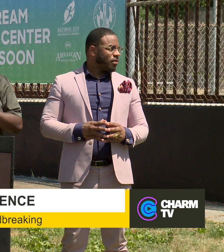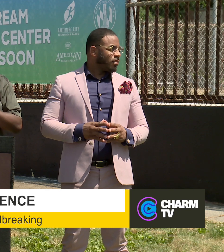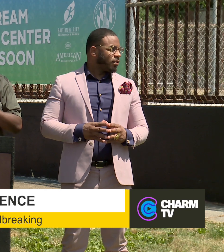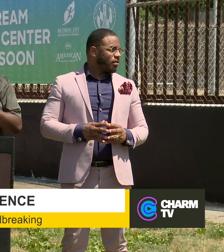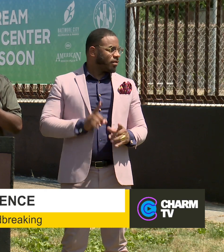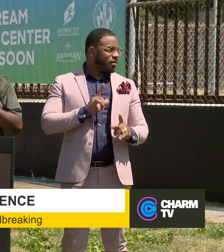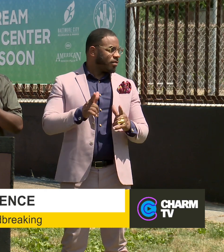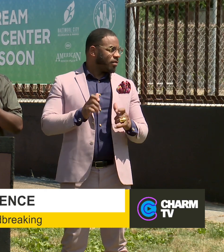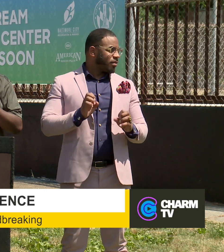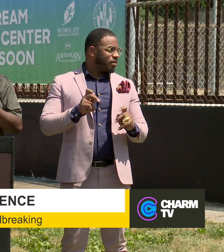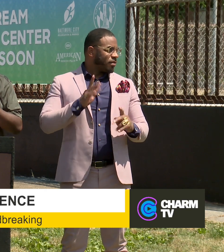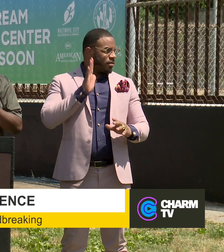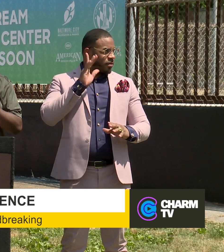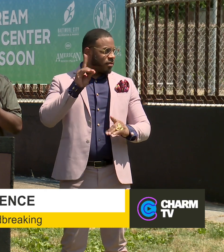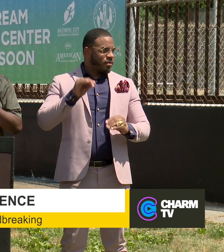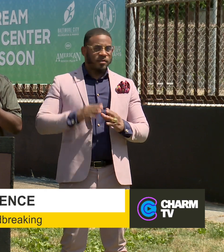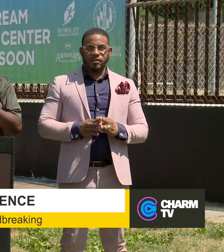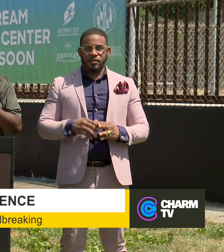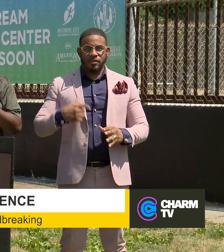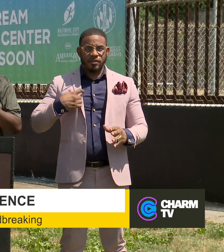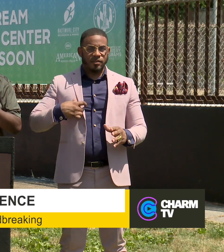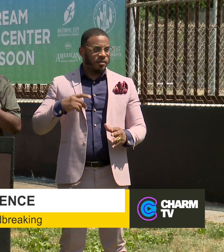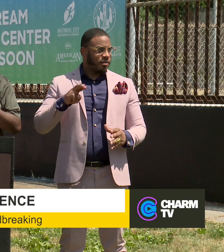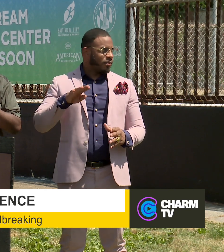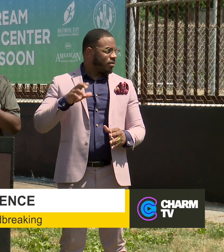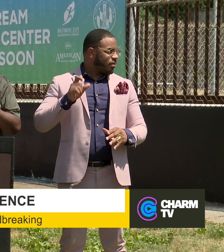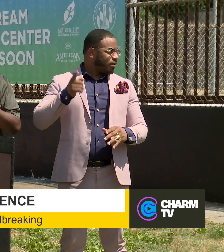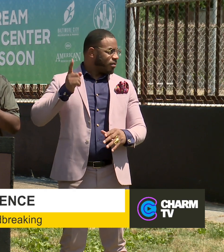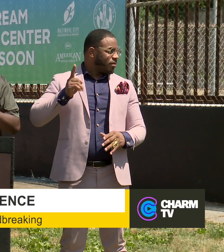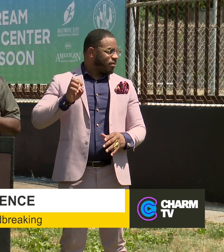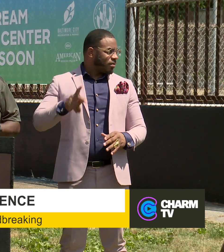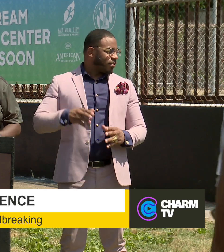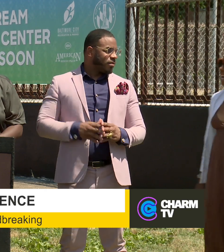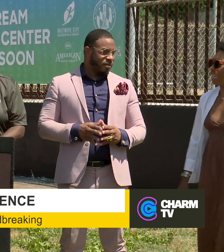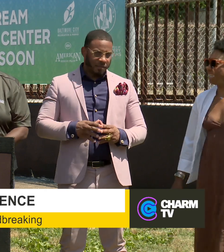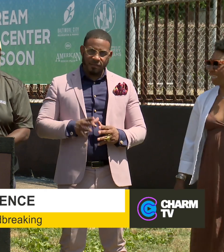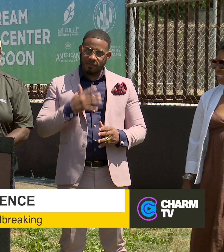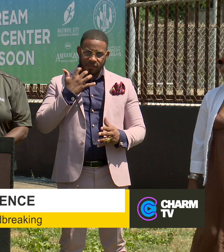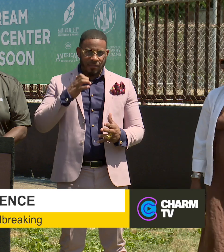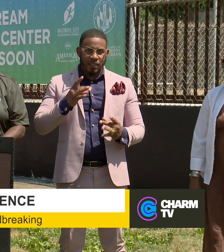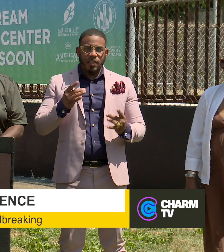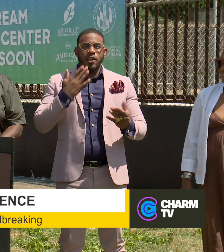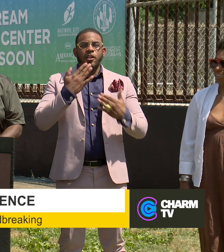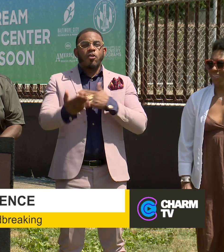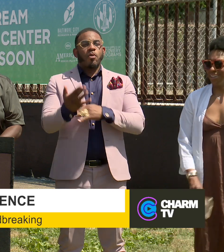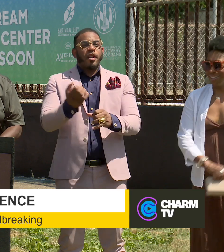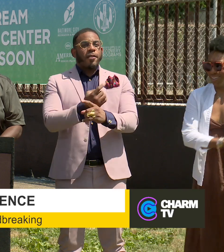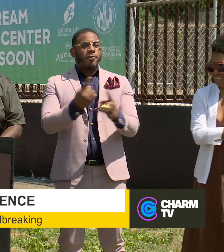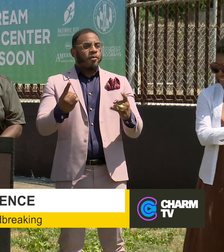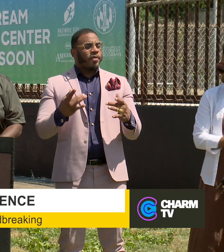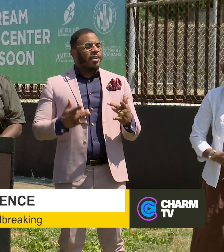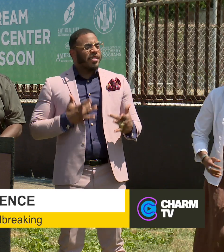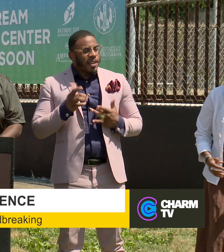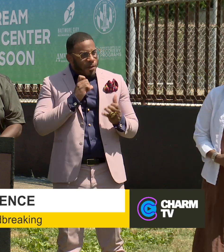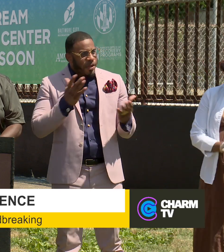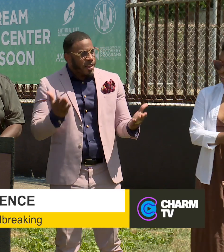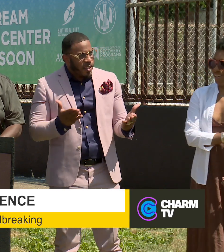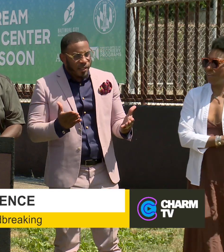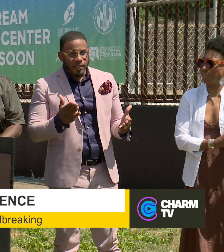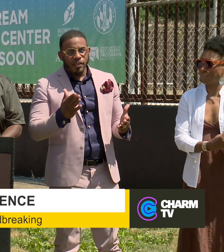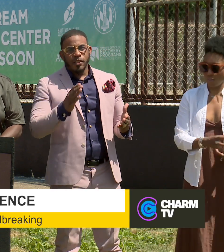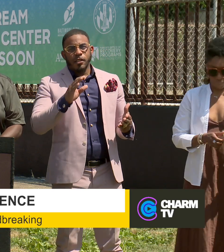Talk fast. Delegate Boyce comes in dictating. Talk fast. Nah. Again, good morning, everyone. We're so excited to be here